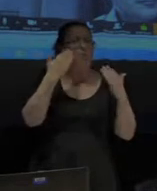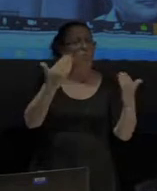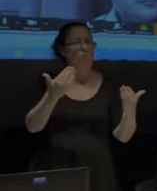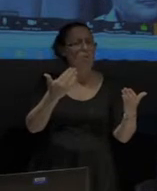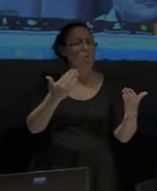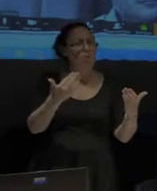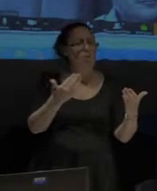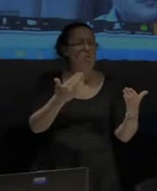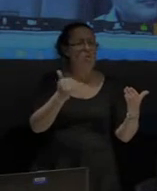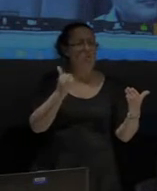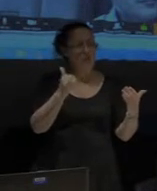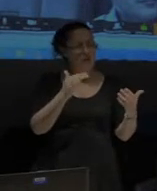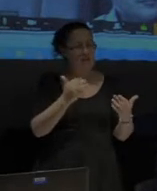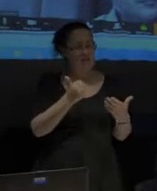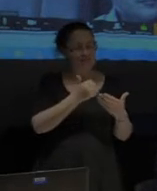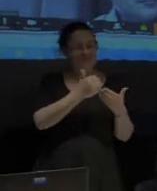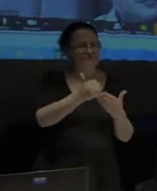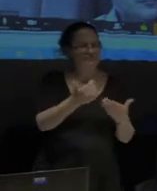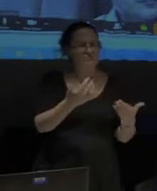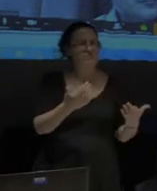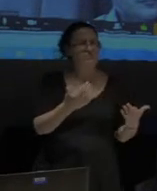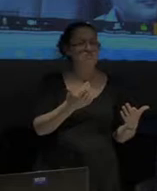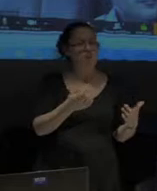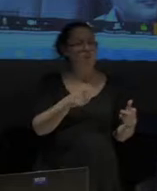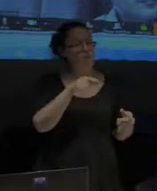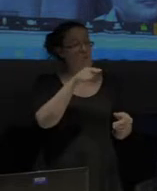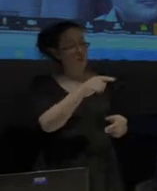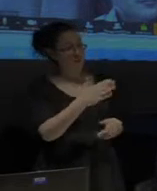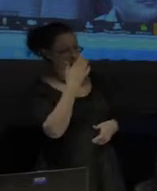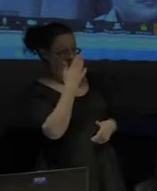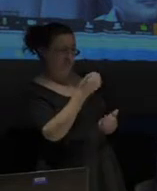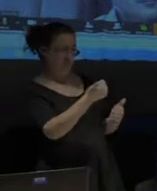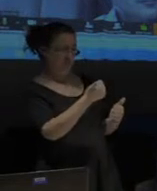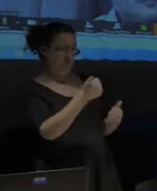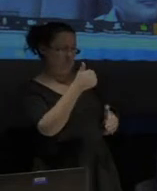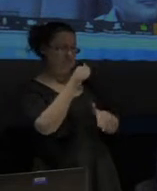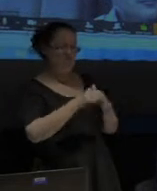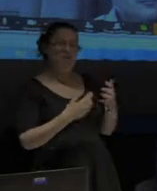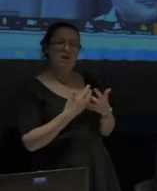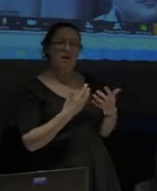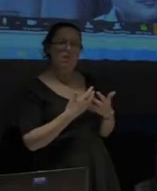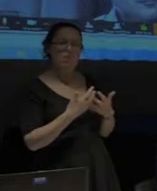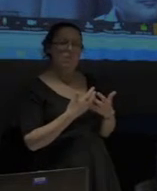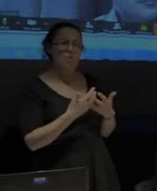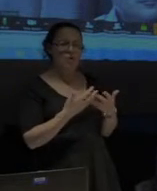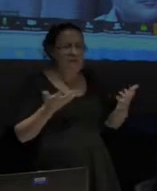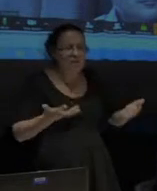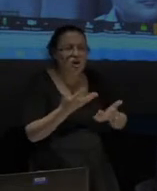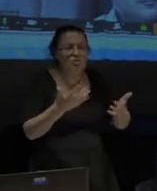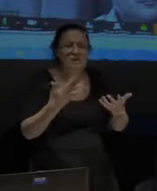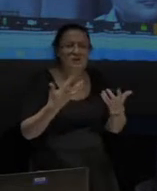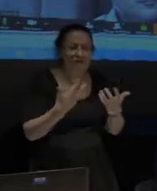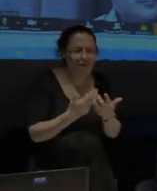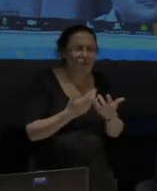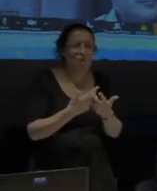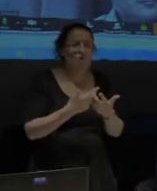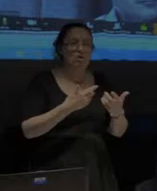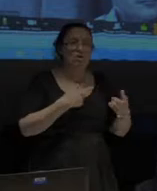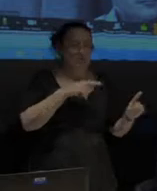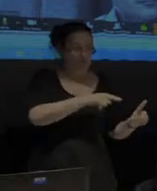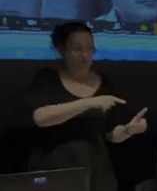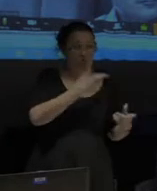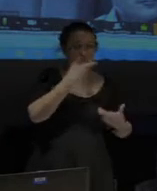else. There must be a next set of, this looks good, but I don't know where to start. How do I do it? How do I encourage it? I think telling them stories and celebrating